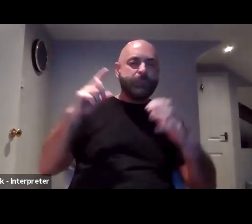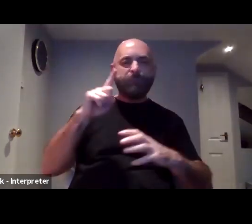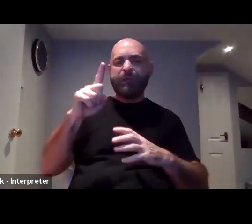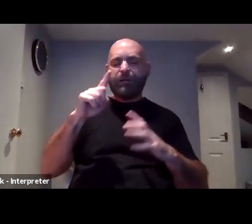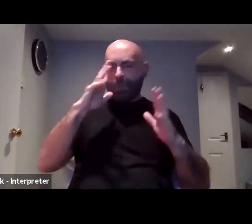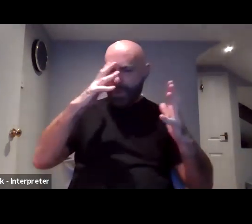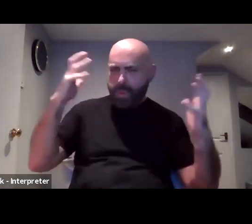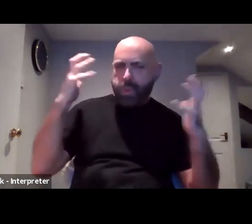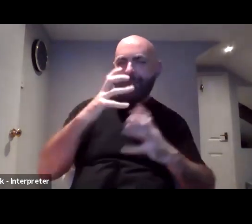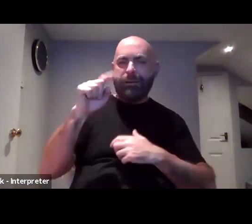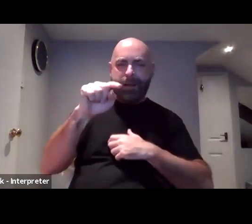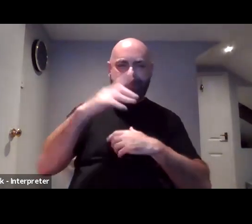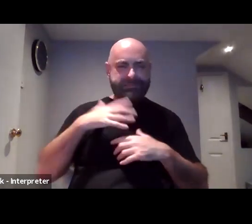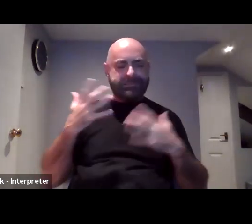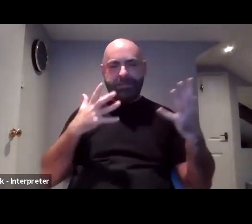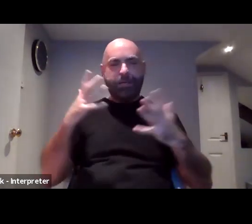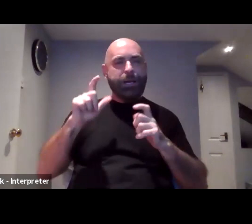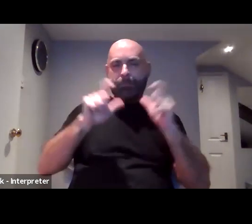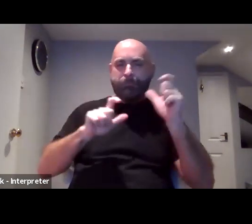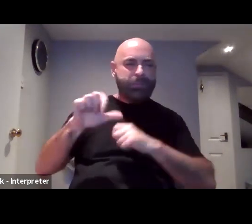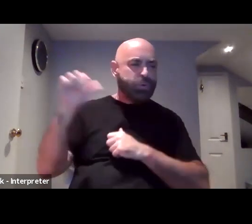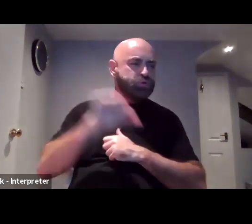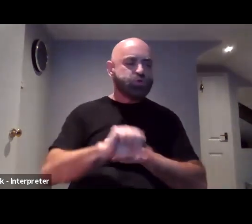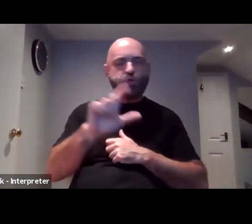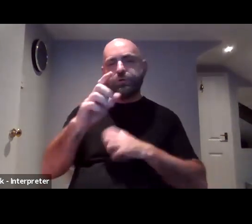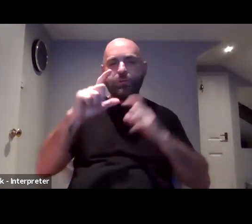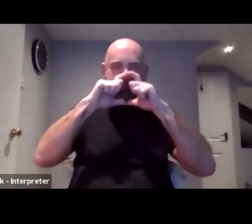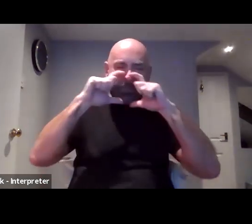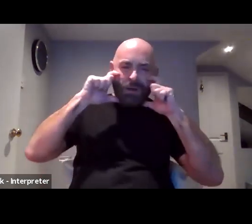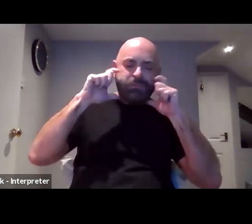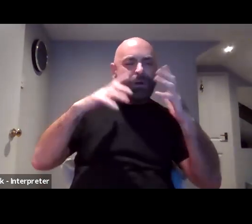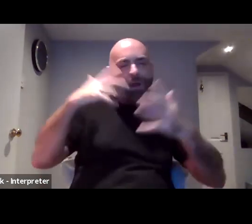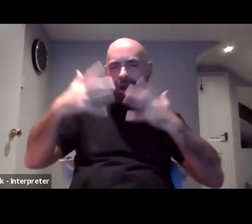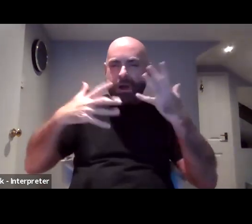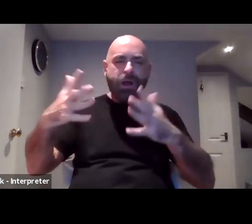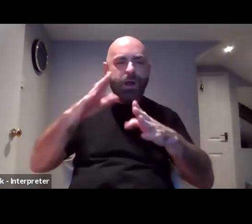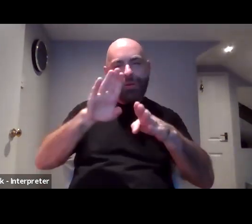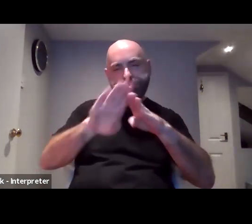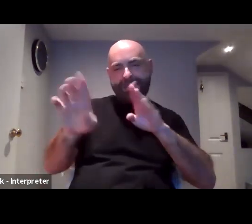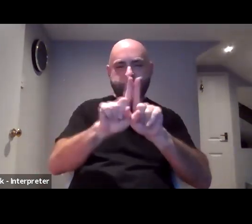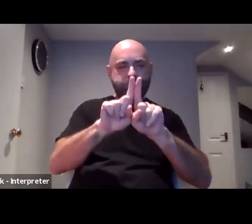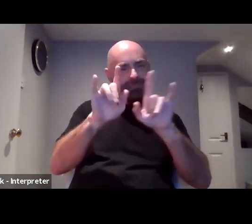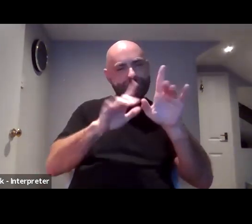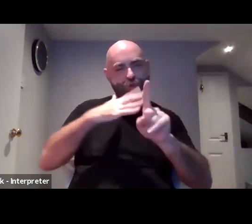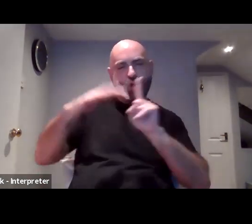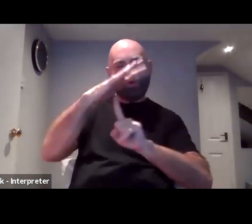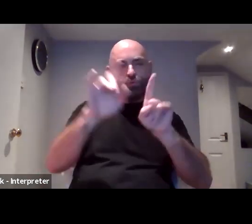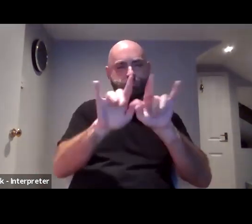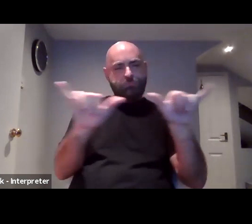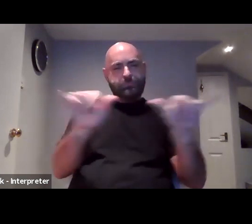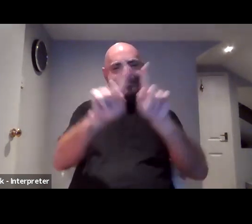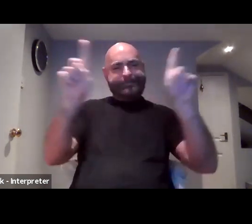concerned about this, and people ought to wear masks and practice social distancing.